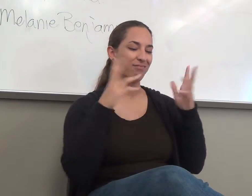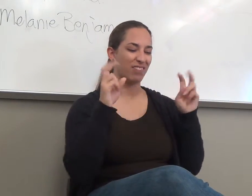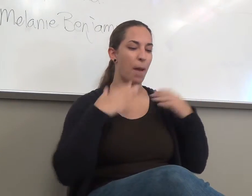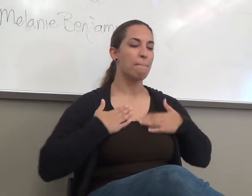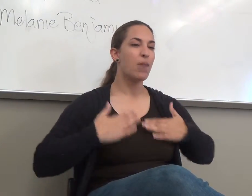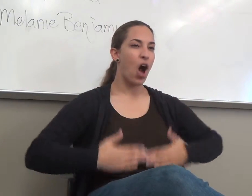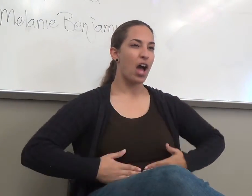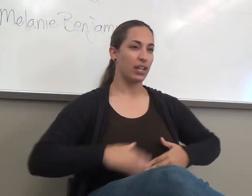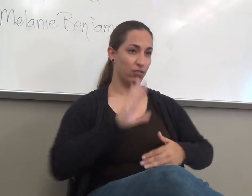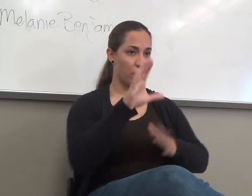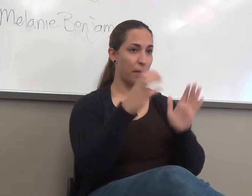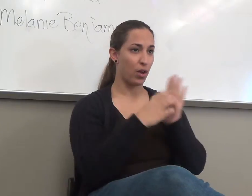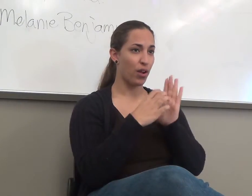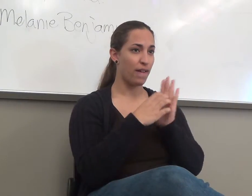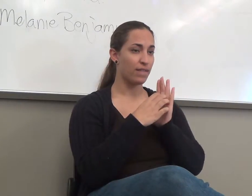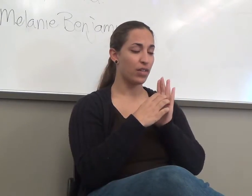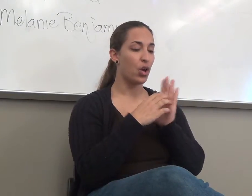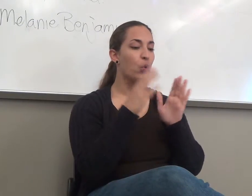is going to list your small events.